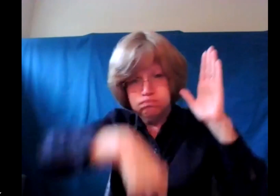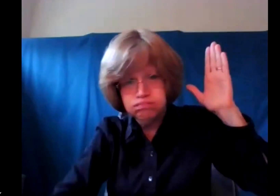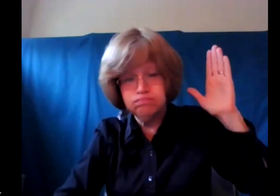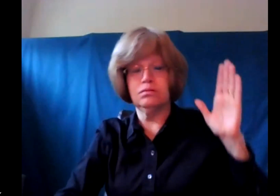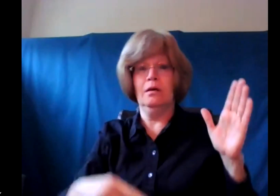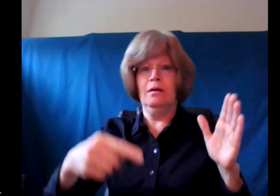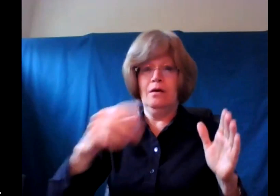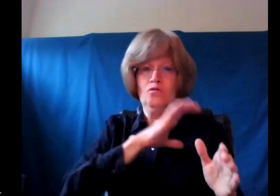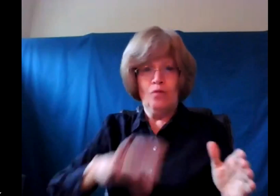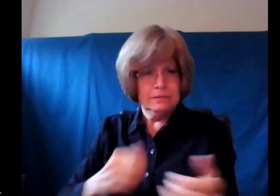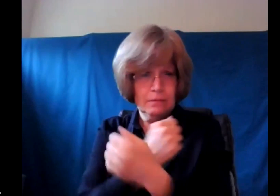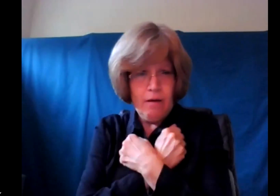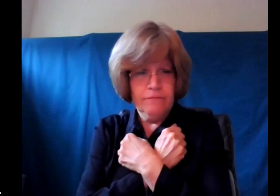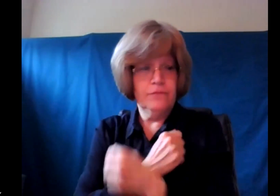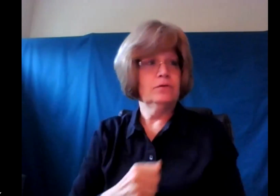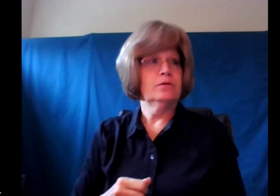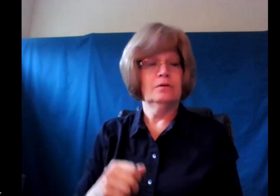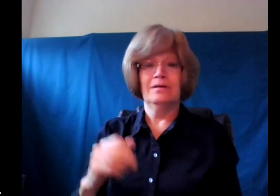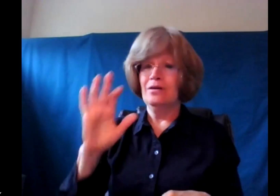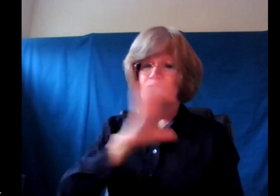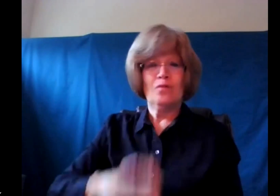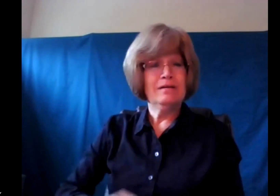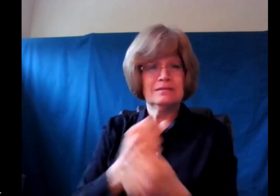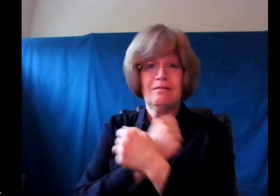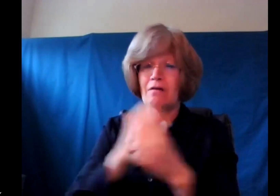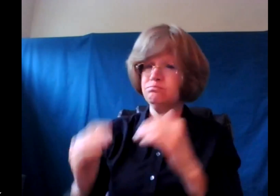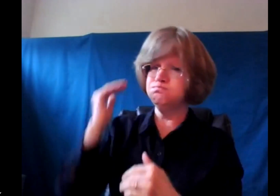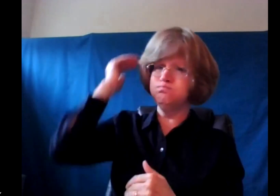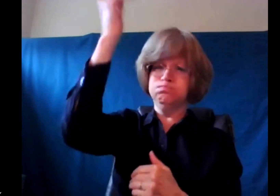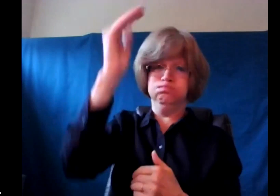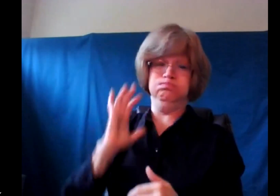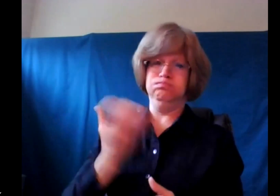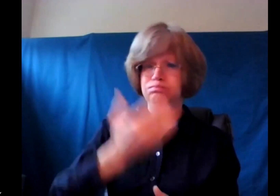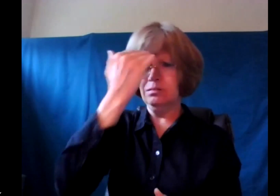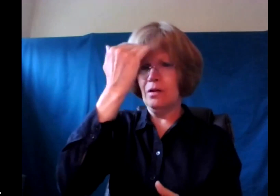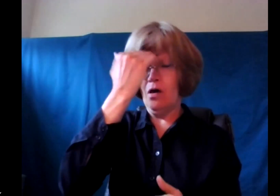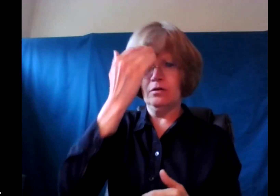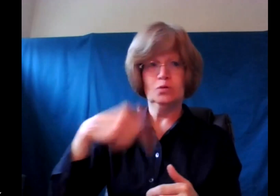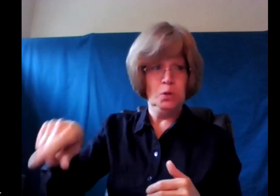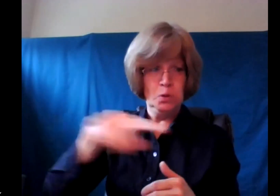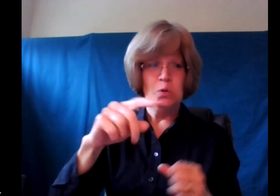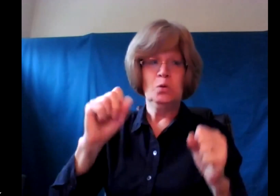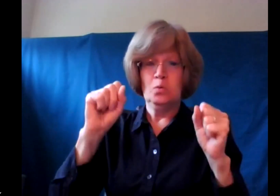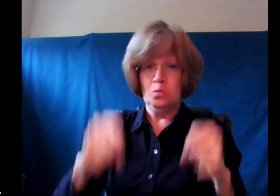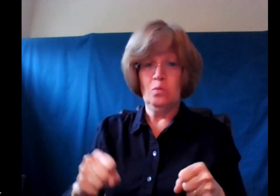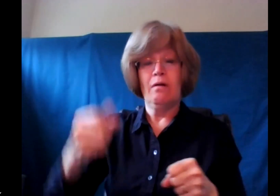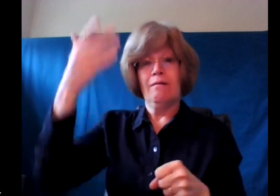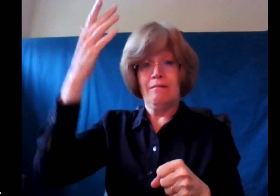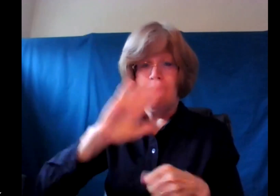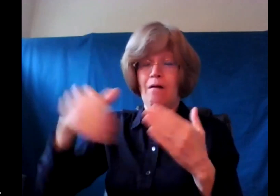know the love of Christ, which passes knowledge, that you may be filled with all the fullness of